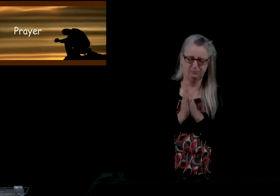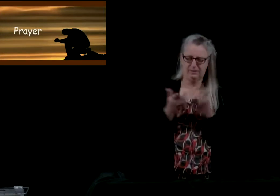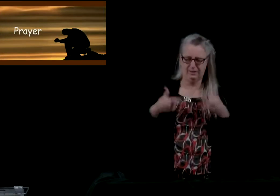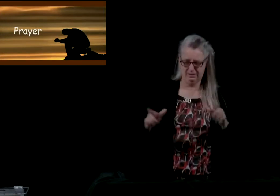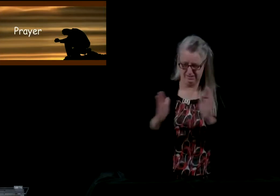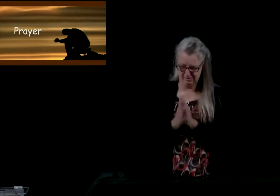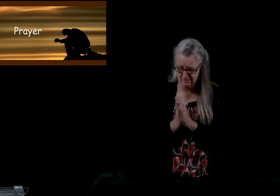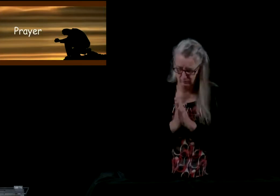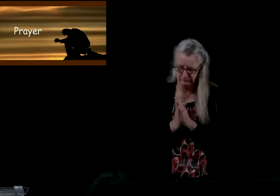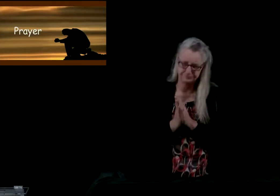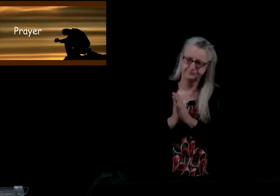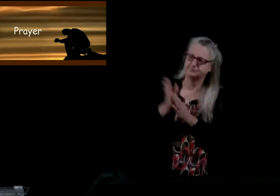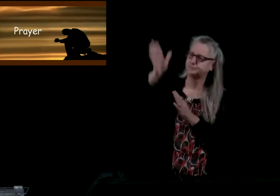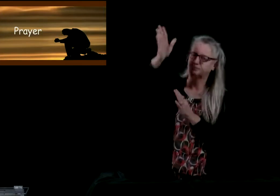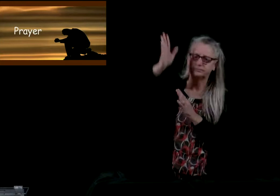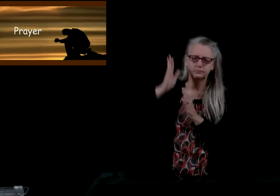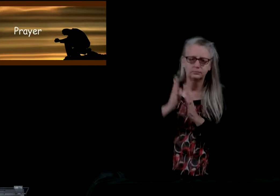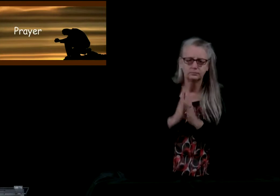it's time for our morning prayer together. Let us pray.